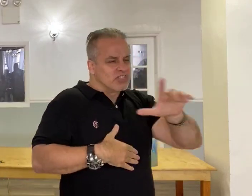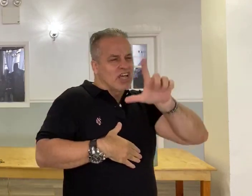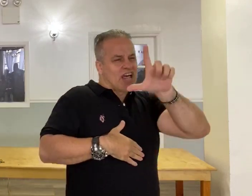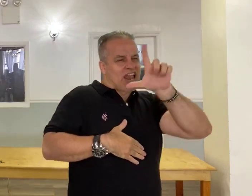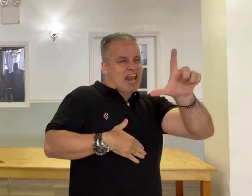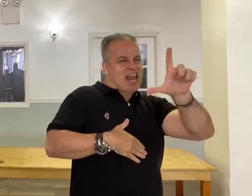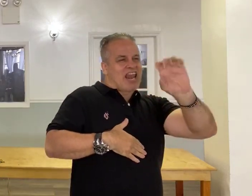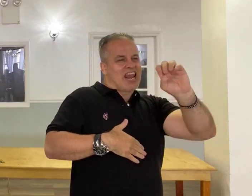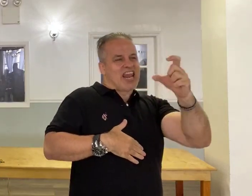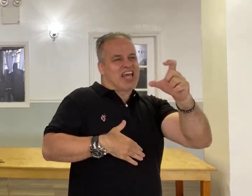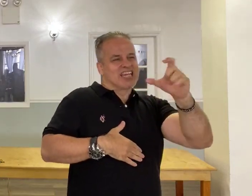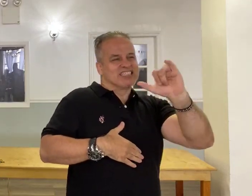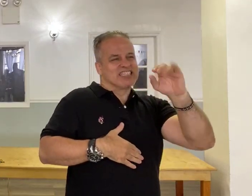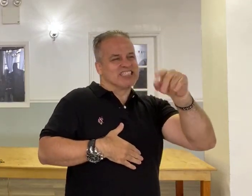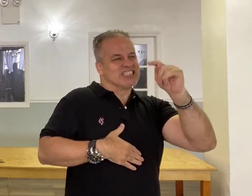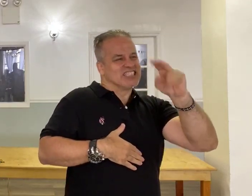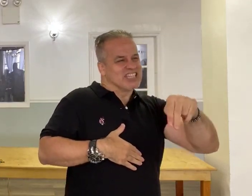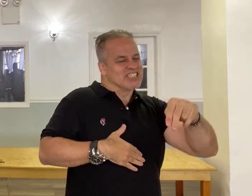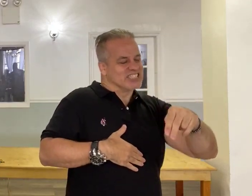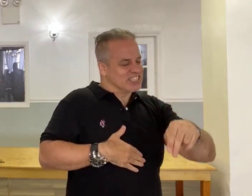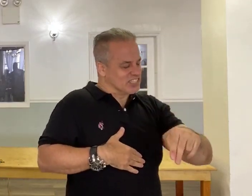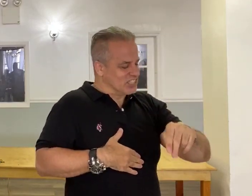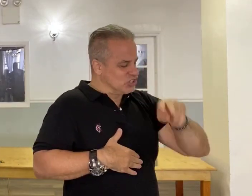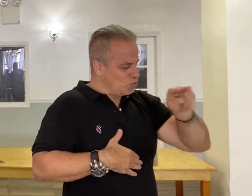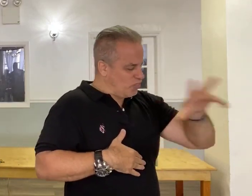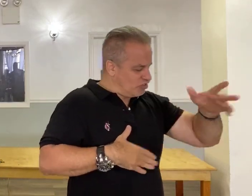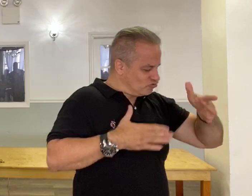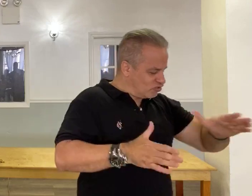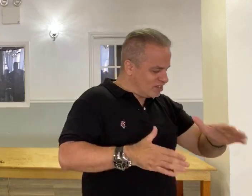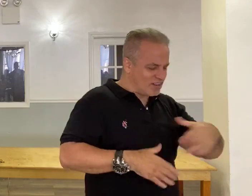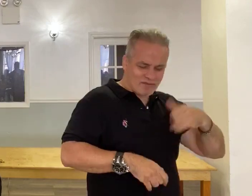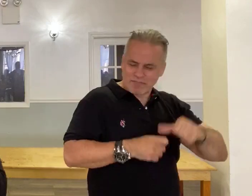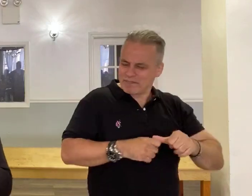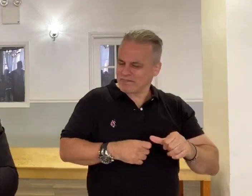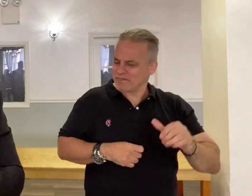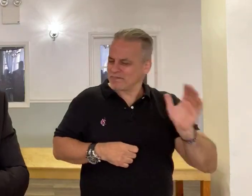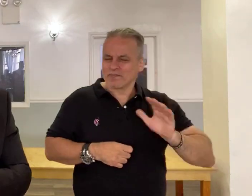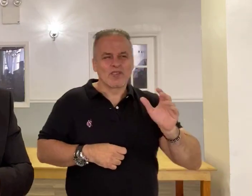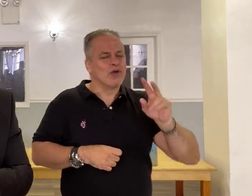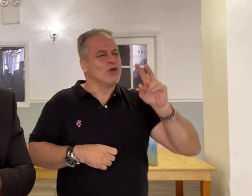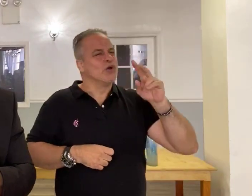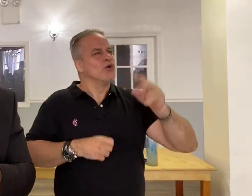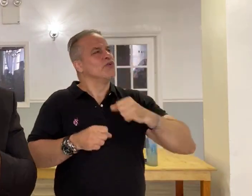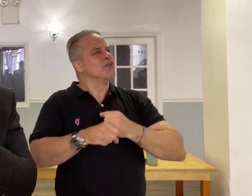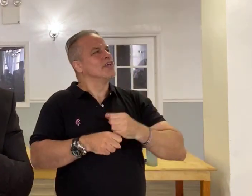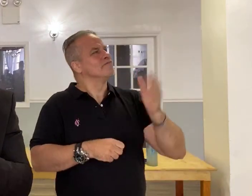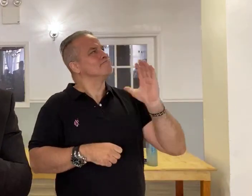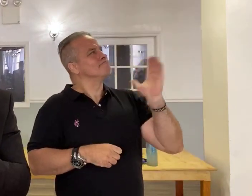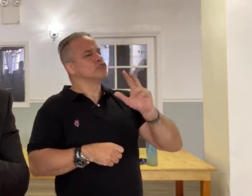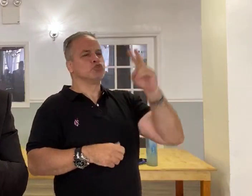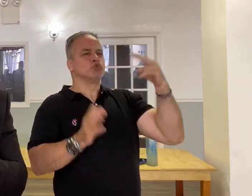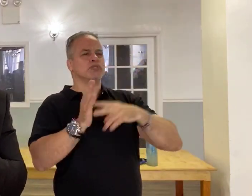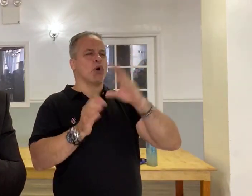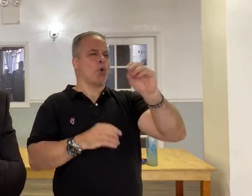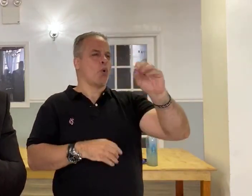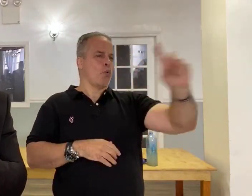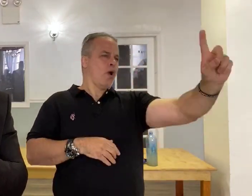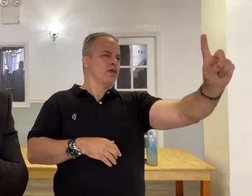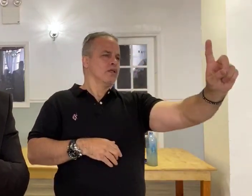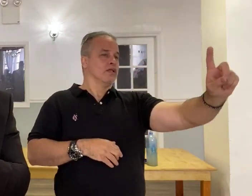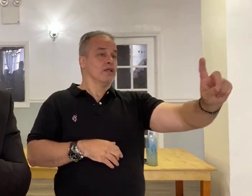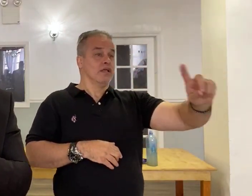trainee. Remember that, brother? The year was 2001. I had just started that job in August. It was September the